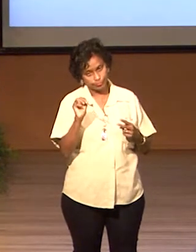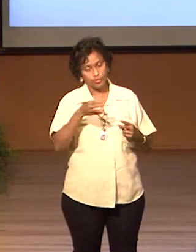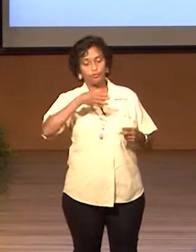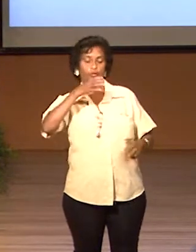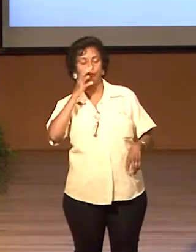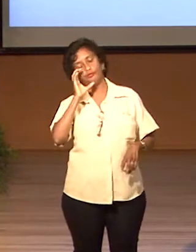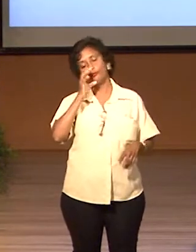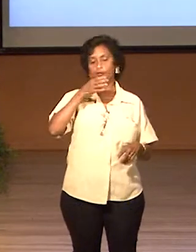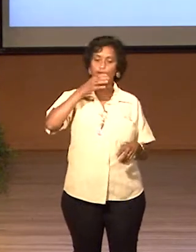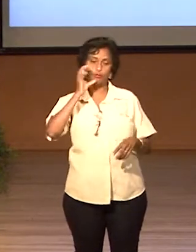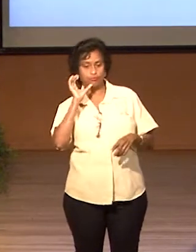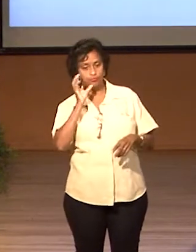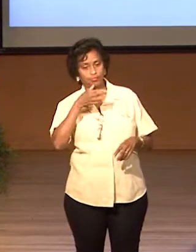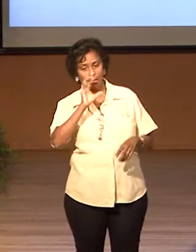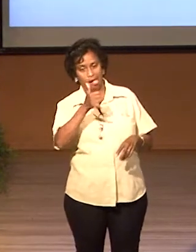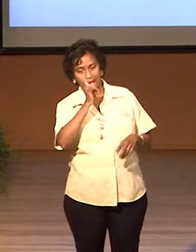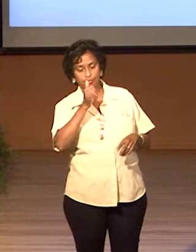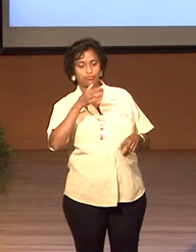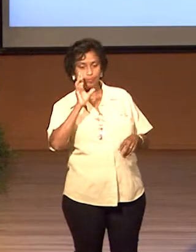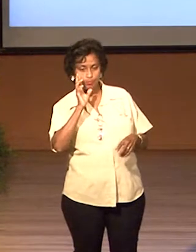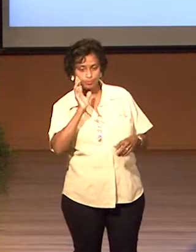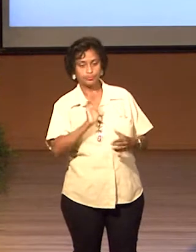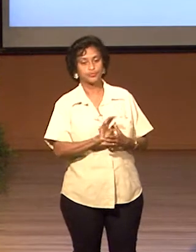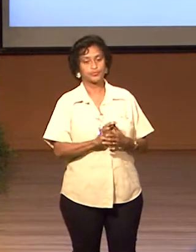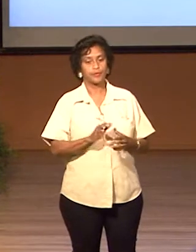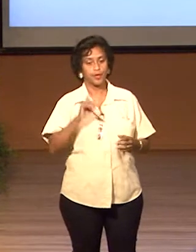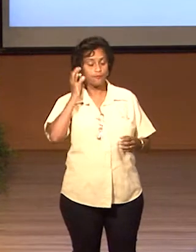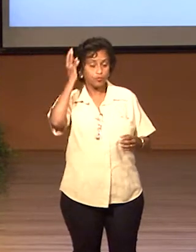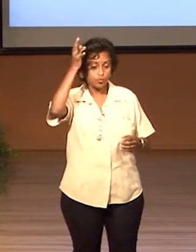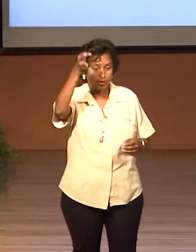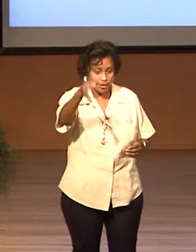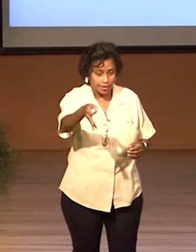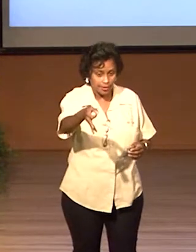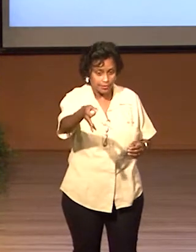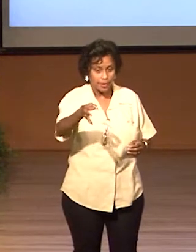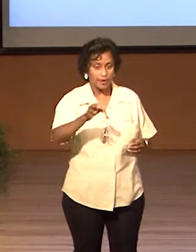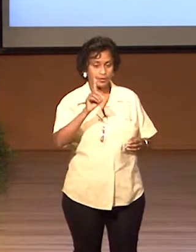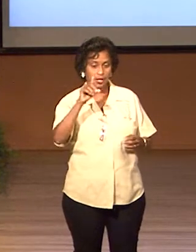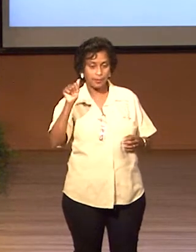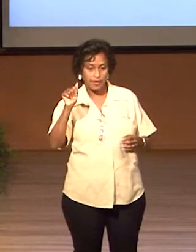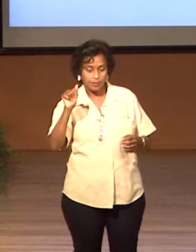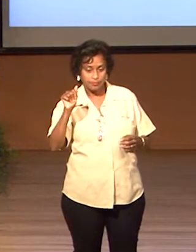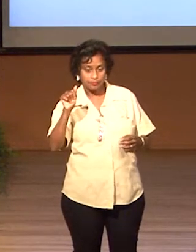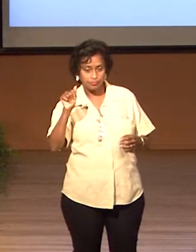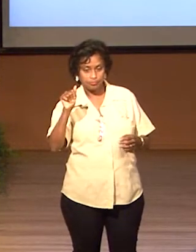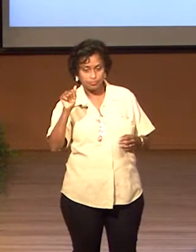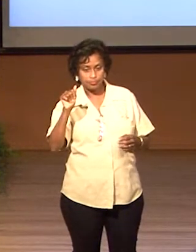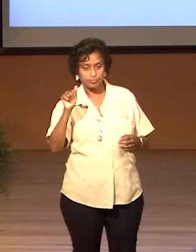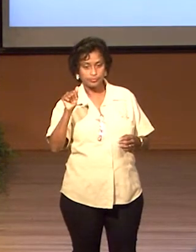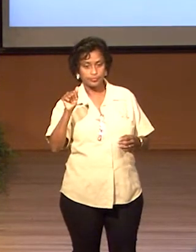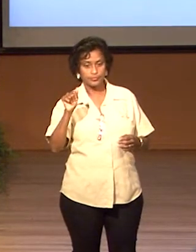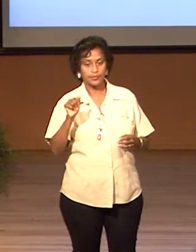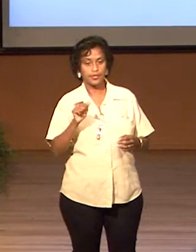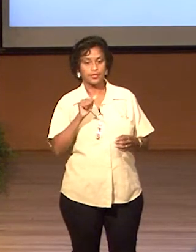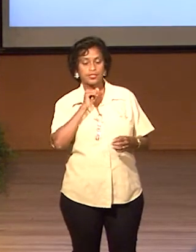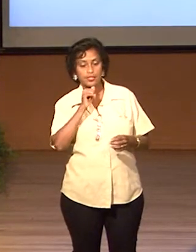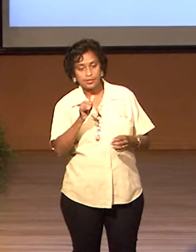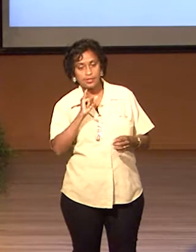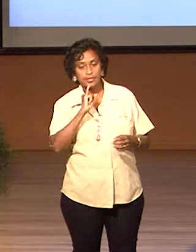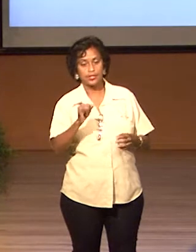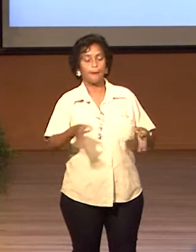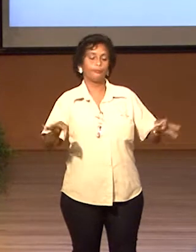and lifting the burden of disability really comes from that act, that attempt to honestly look at